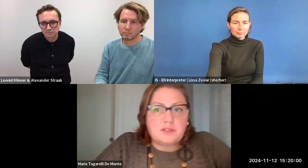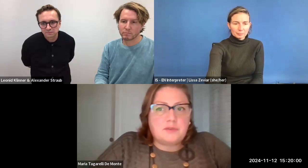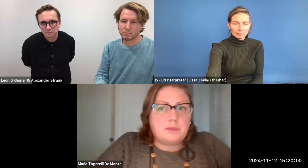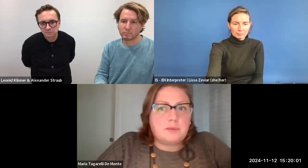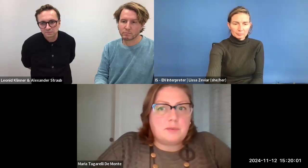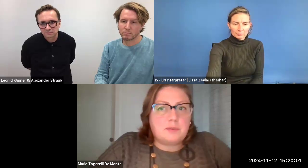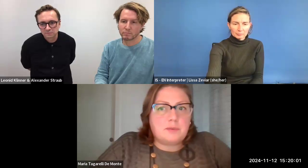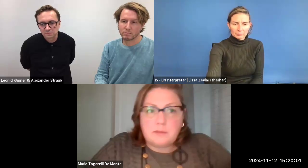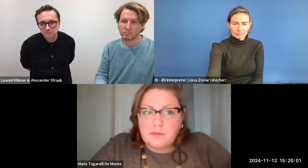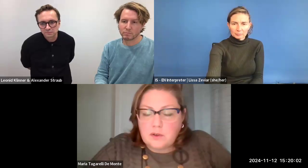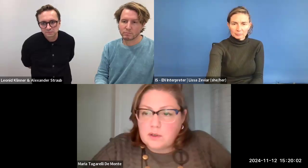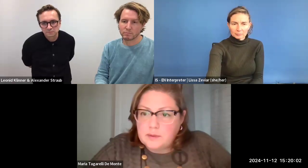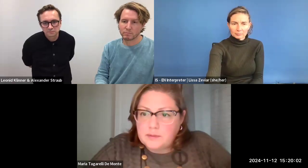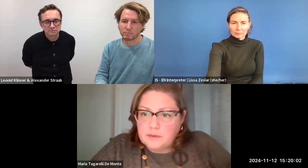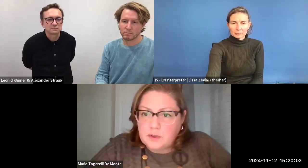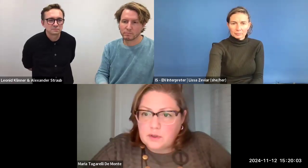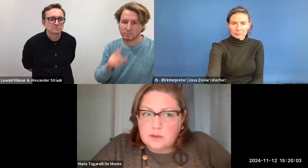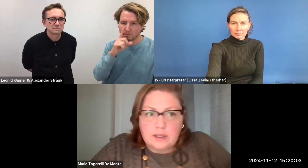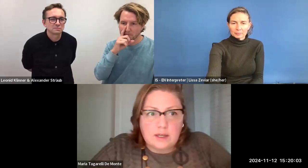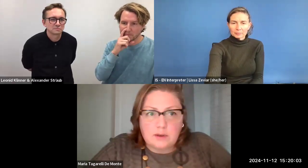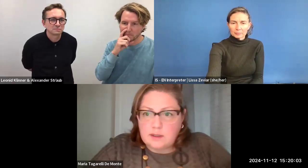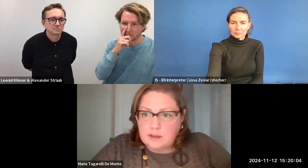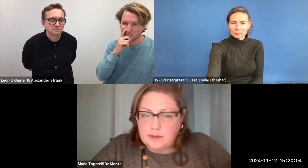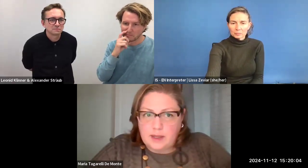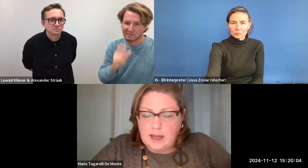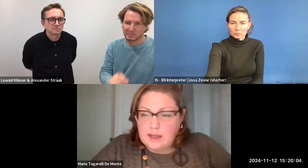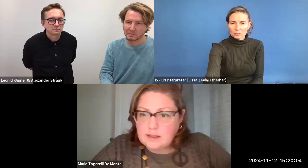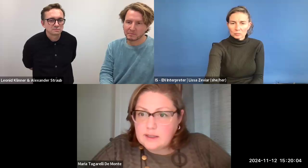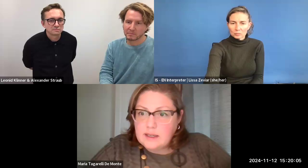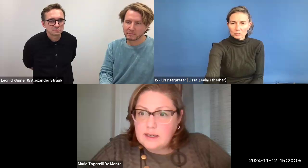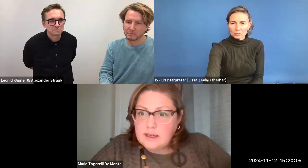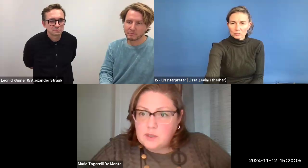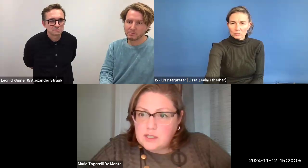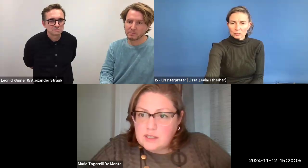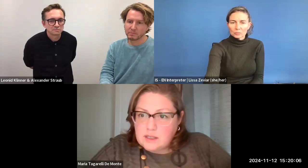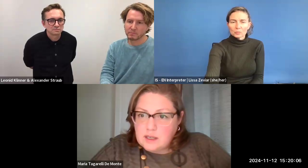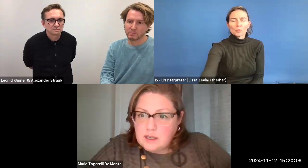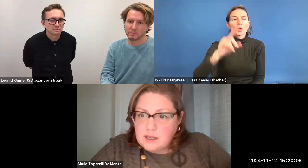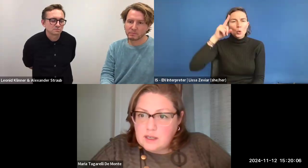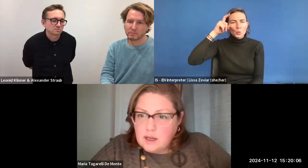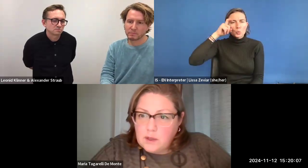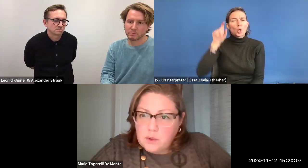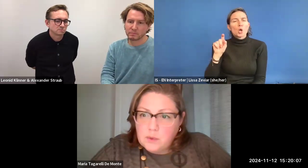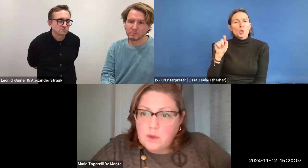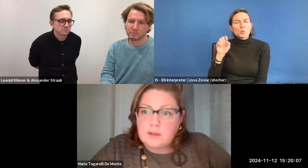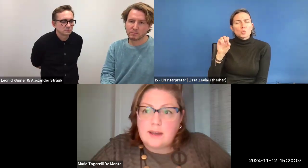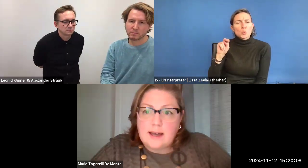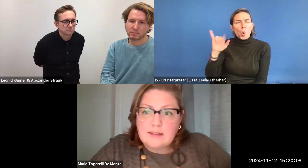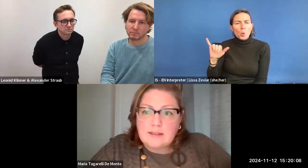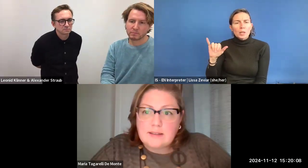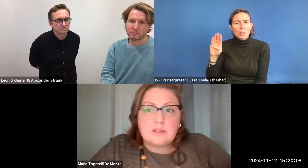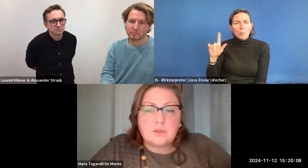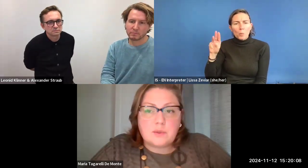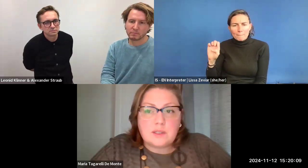There's another question from Tony Bloem for Leo and Alex, which is, why do you